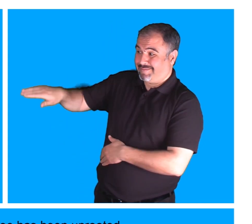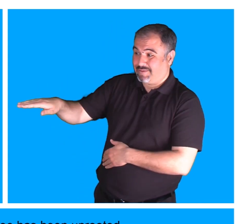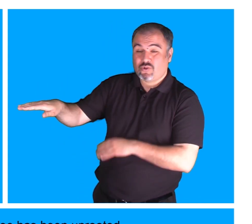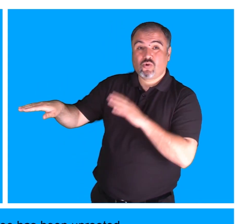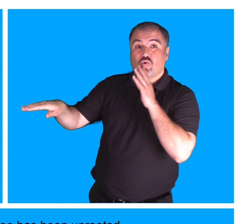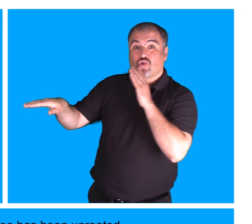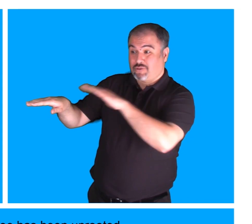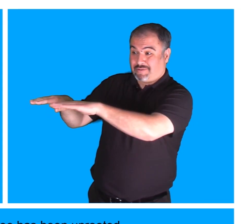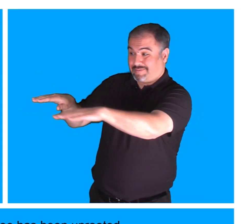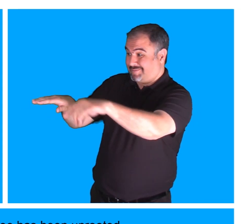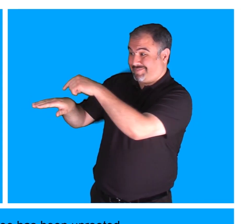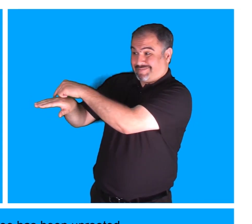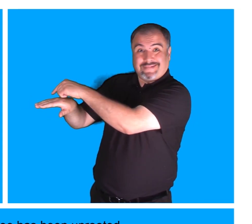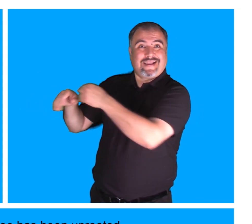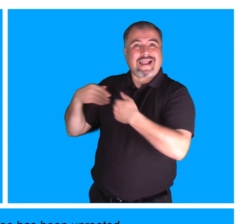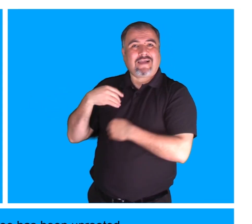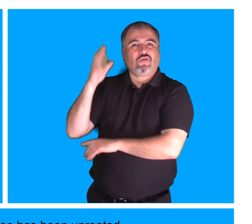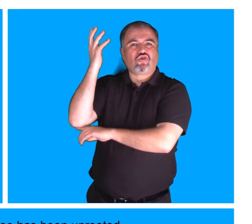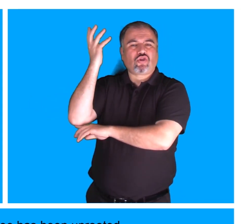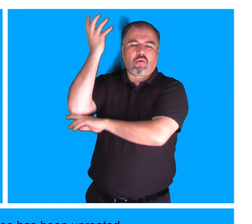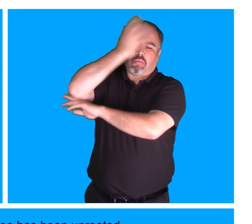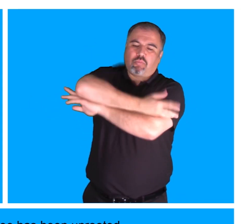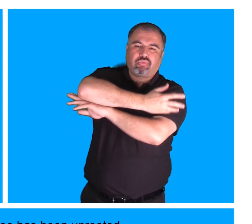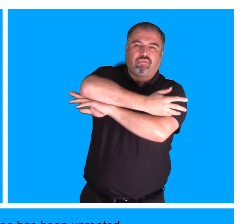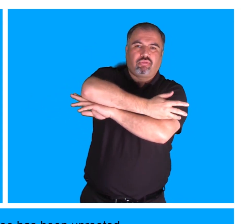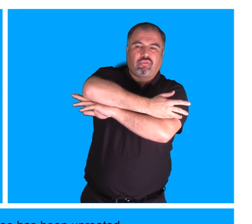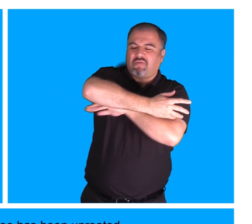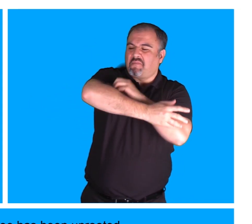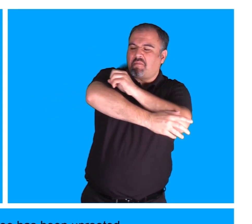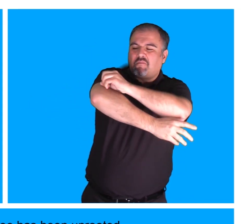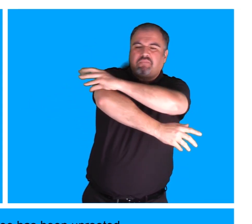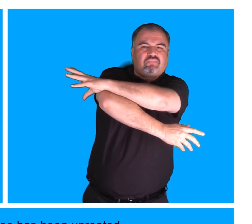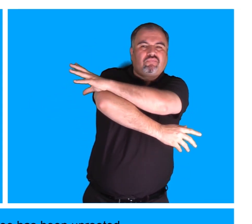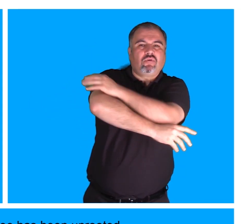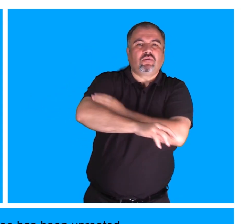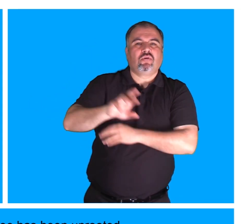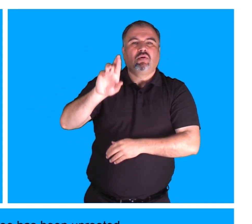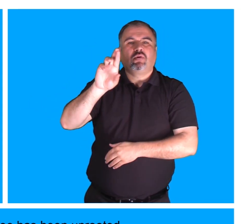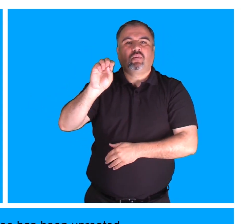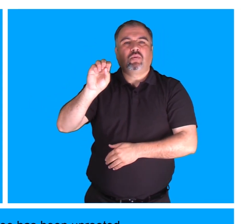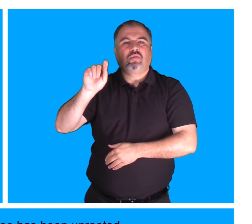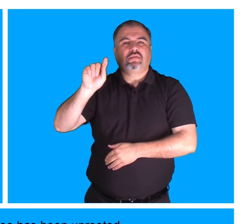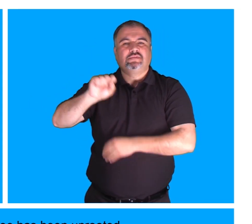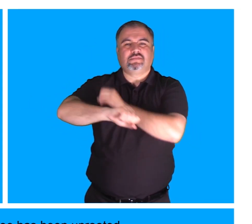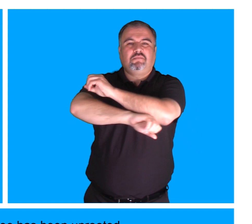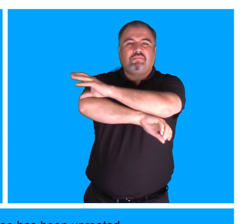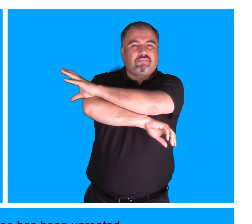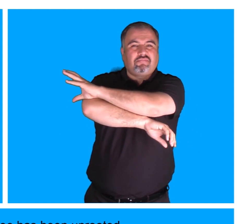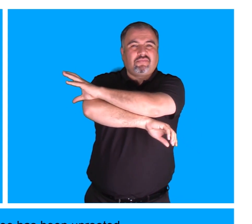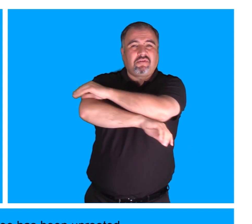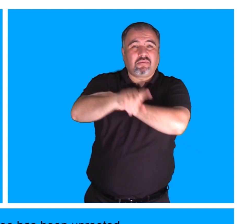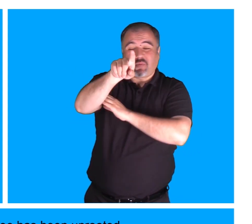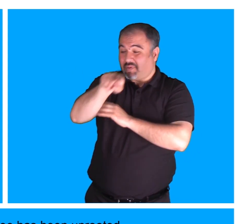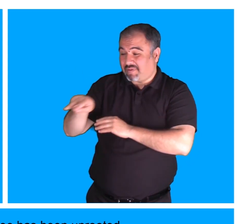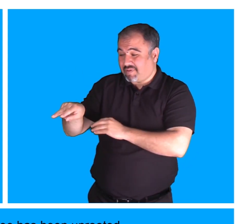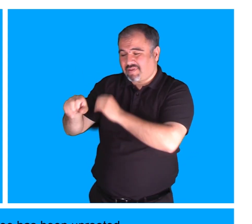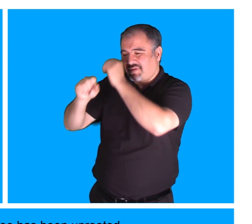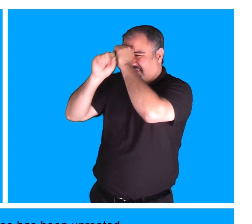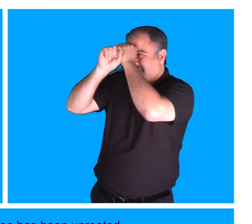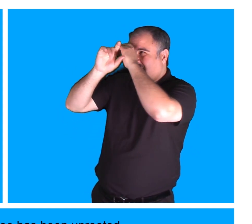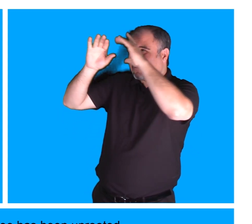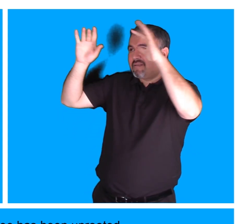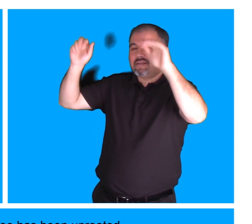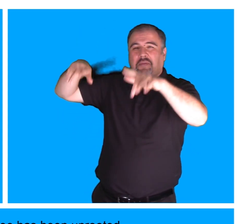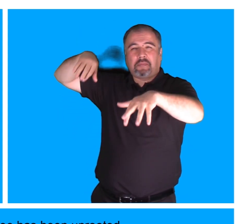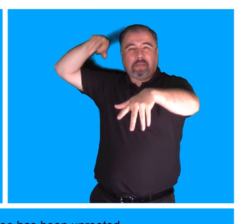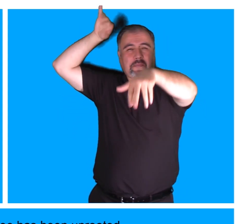Along the shore, near the water, a tree has fallen over, leaving its roots sticking out. I imagine that it's a bunch